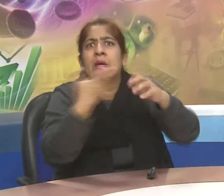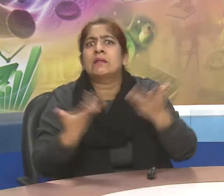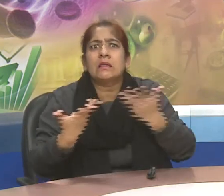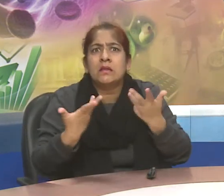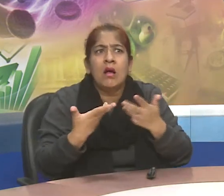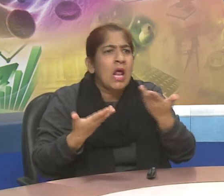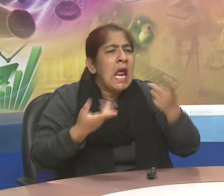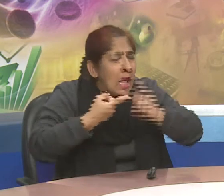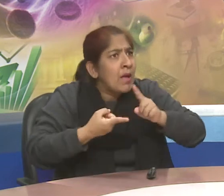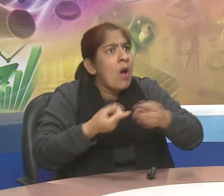impact of